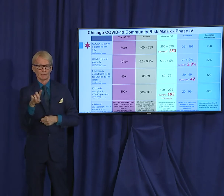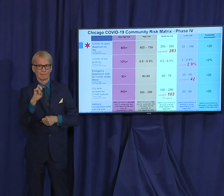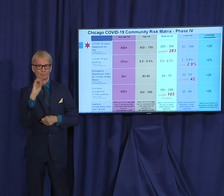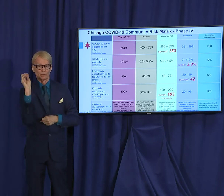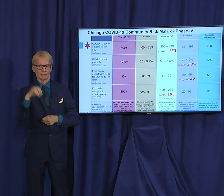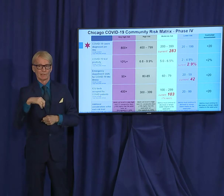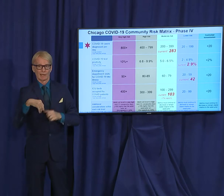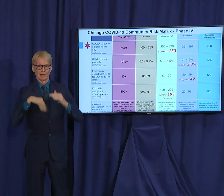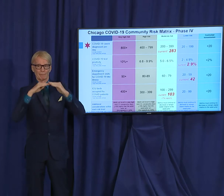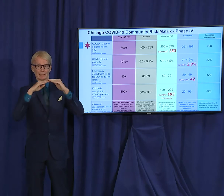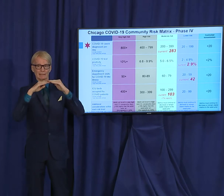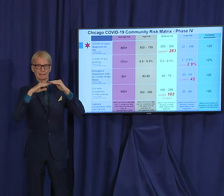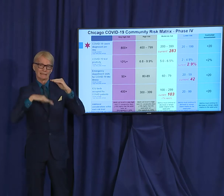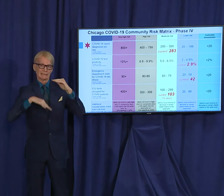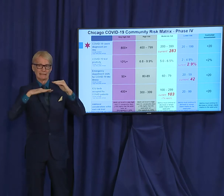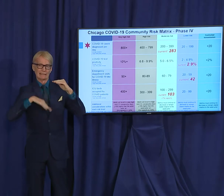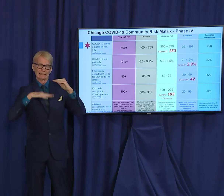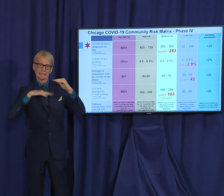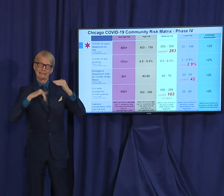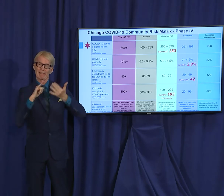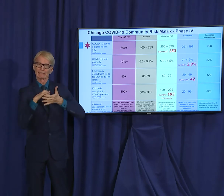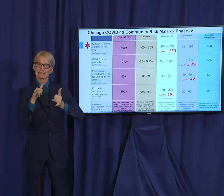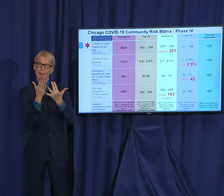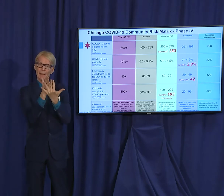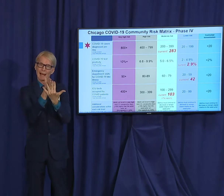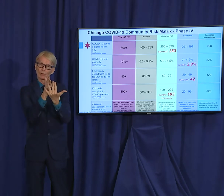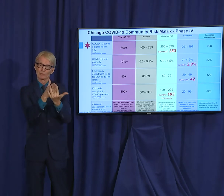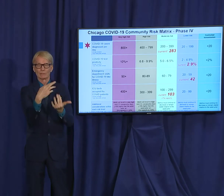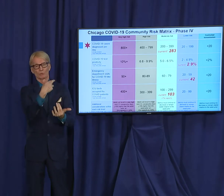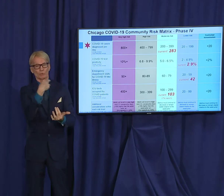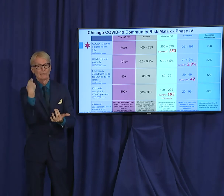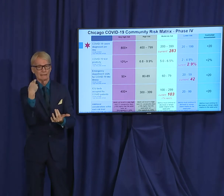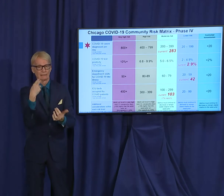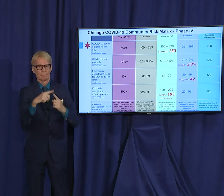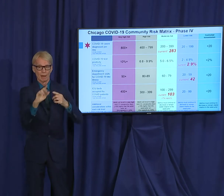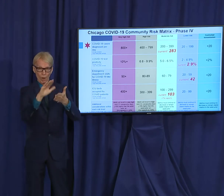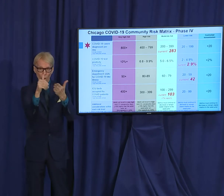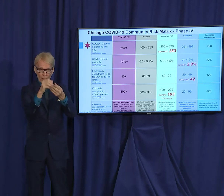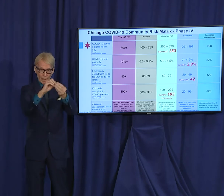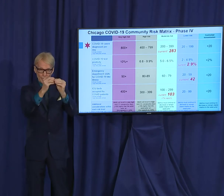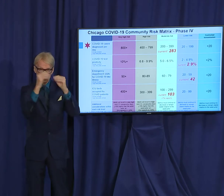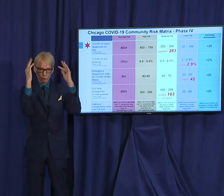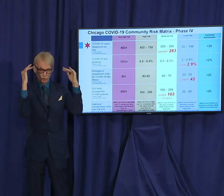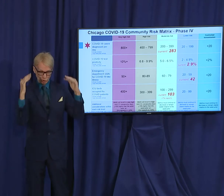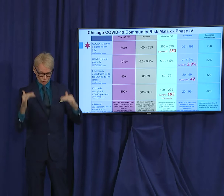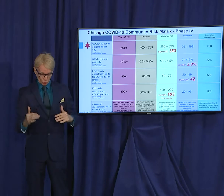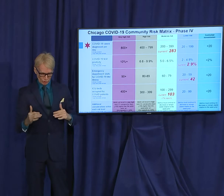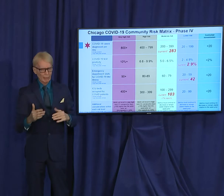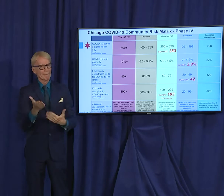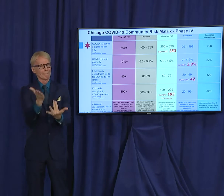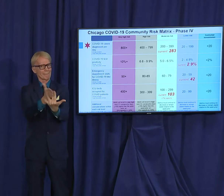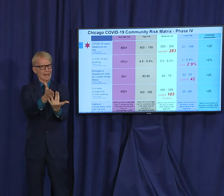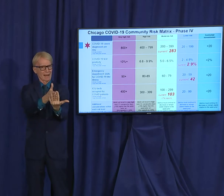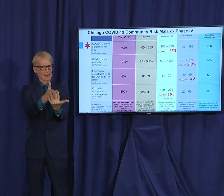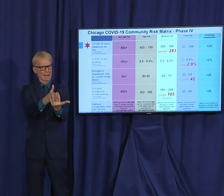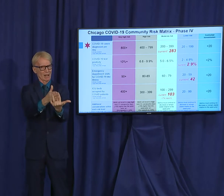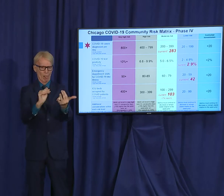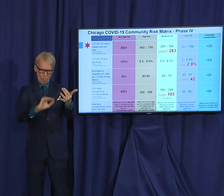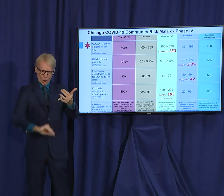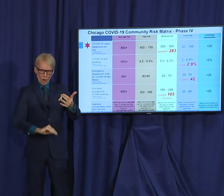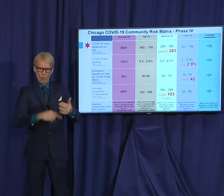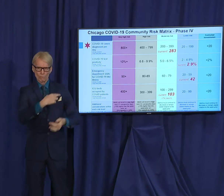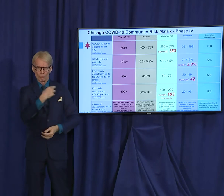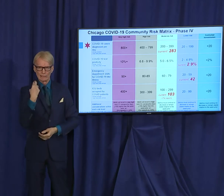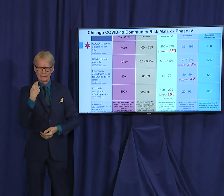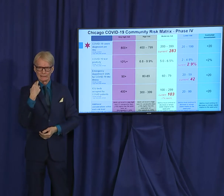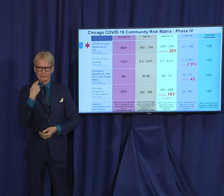of those are still in the moderate risk range. But because all of our metrics have remained in the moderate or lower risk range, we